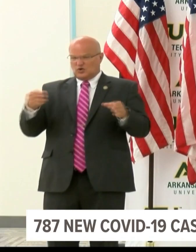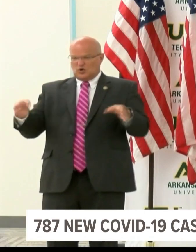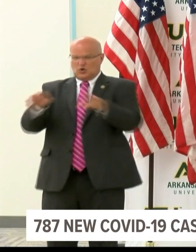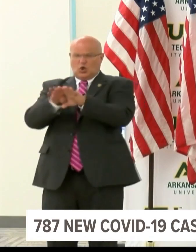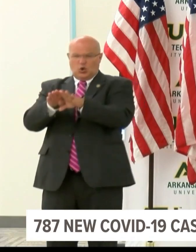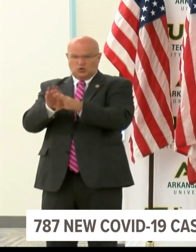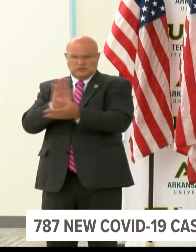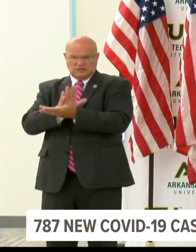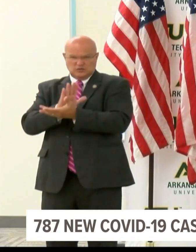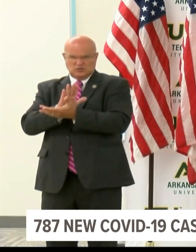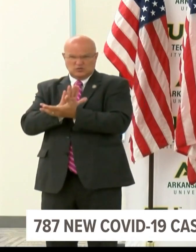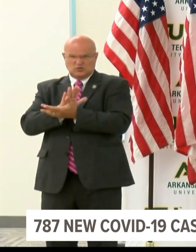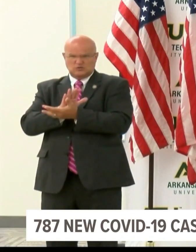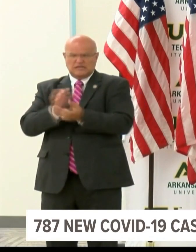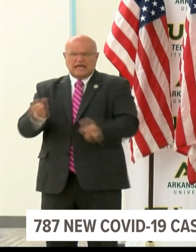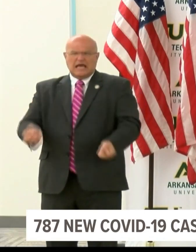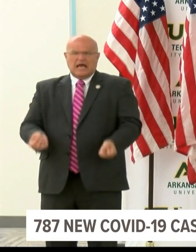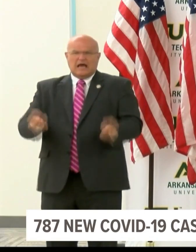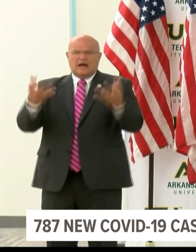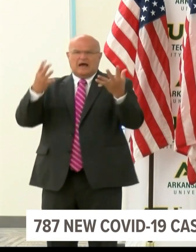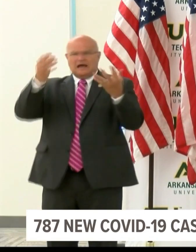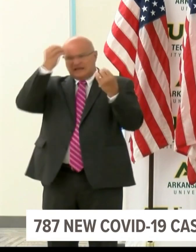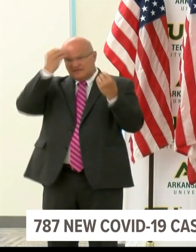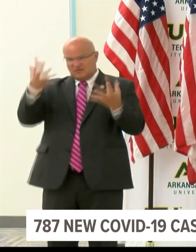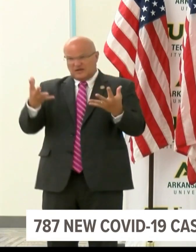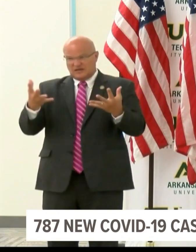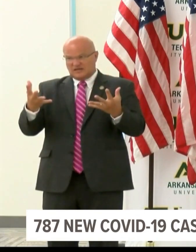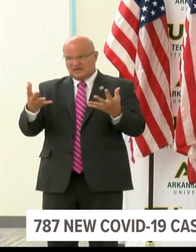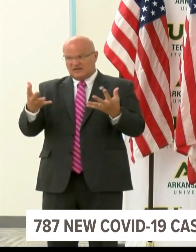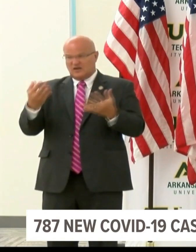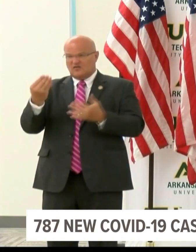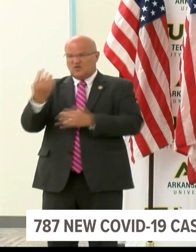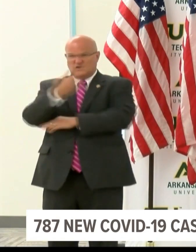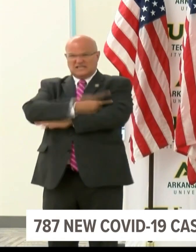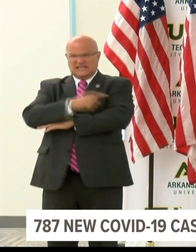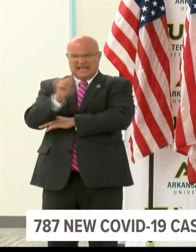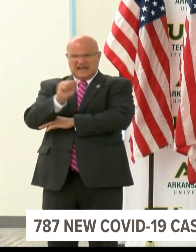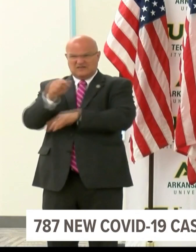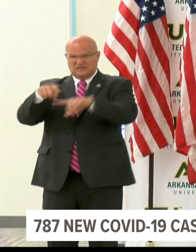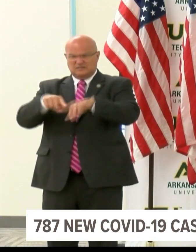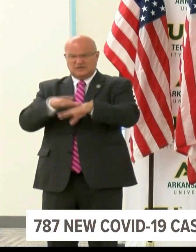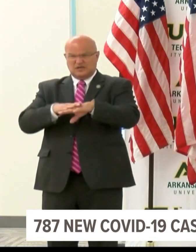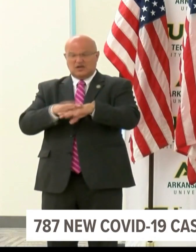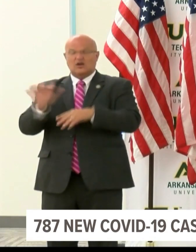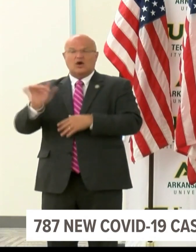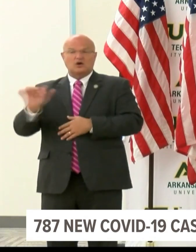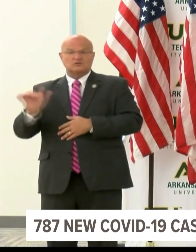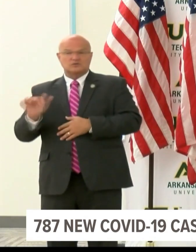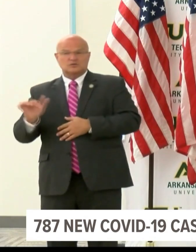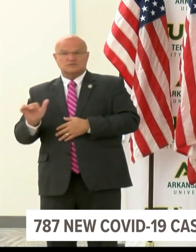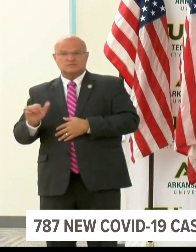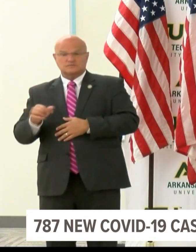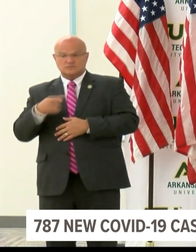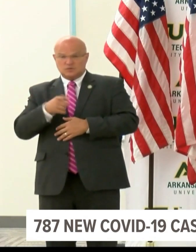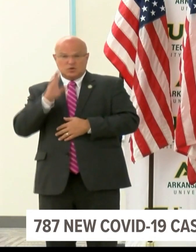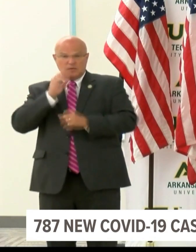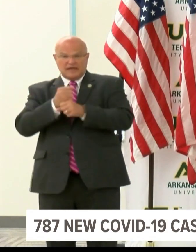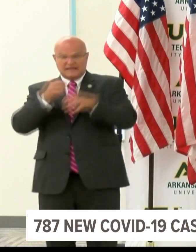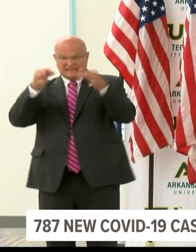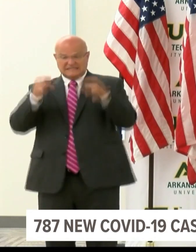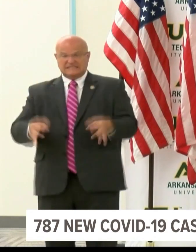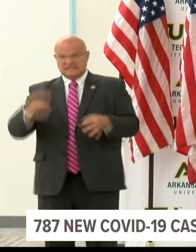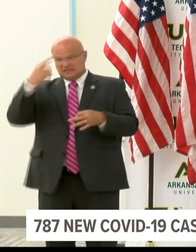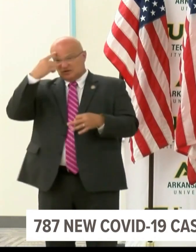down, how much of that info with the 14-day rolling average are you going to depend on? And then also, too, are you going to make that